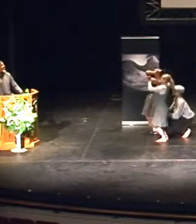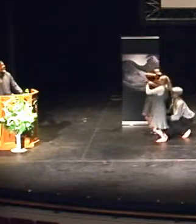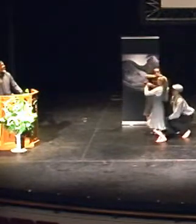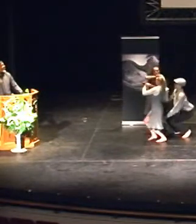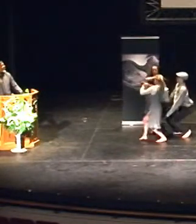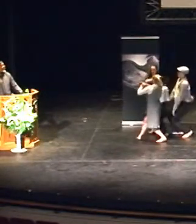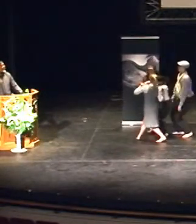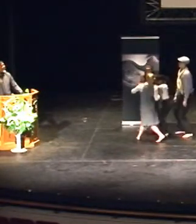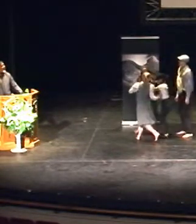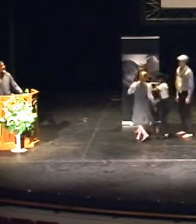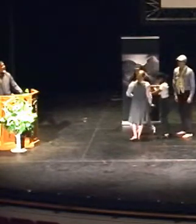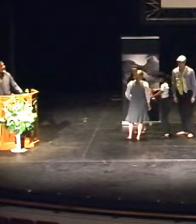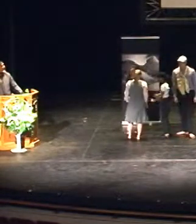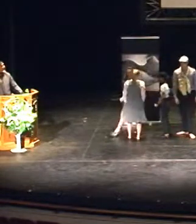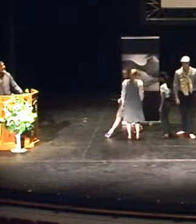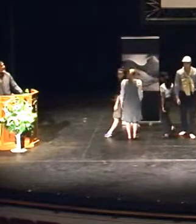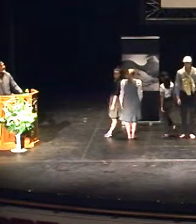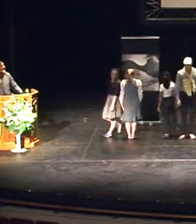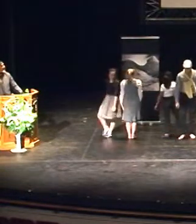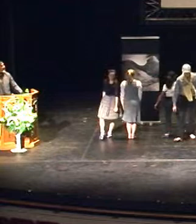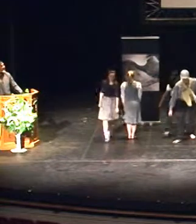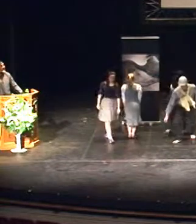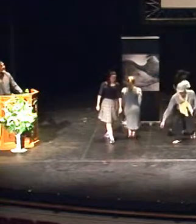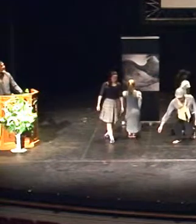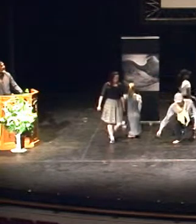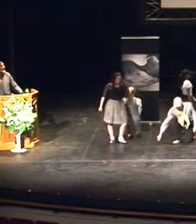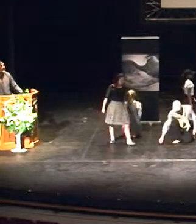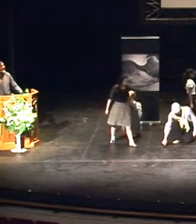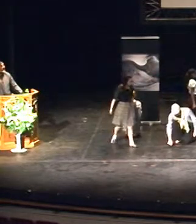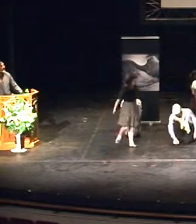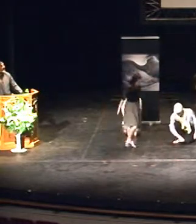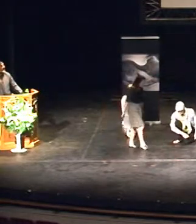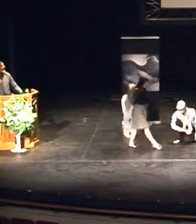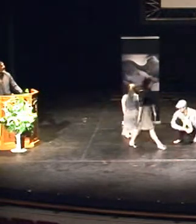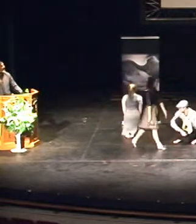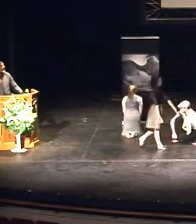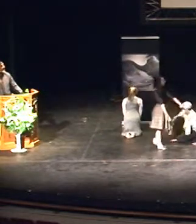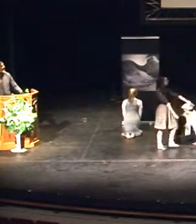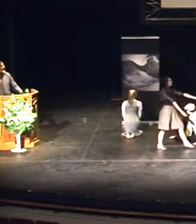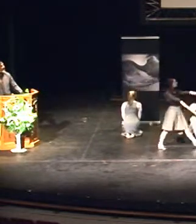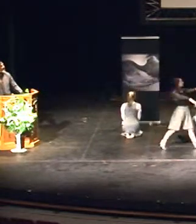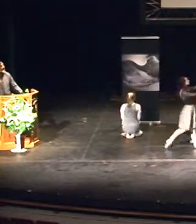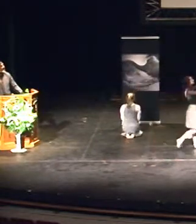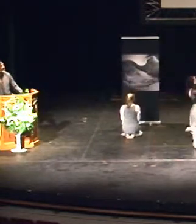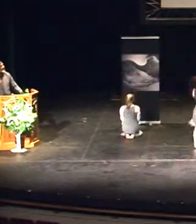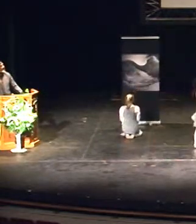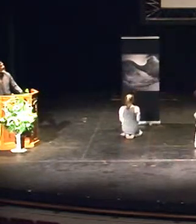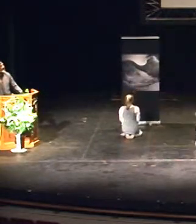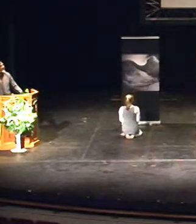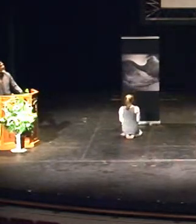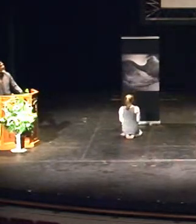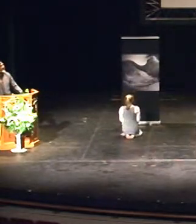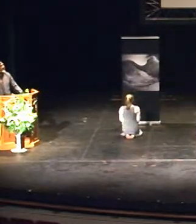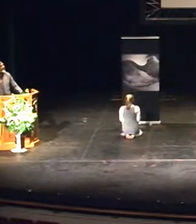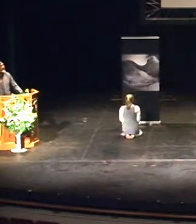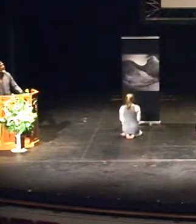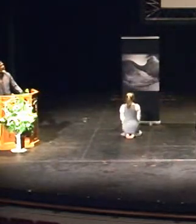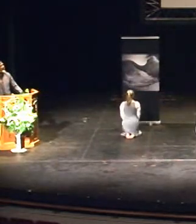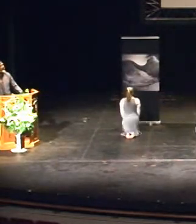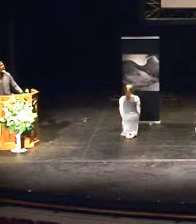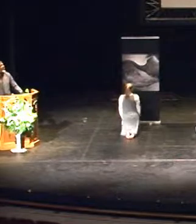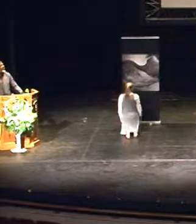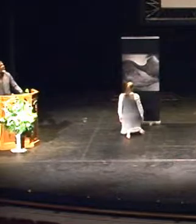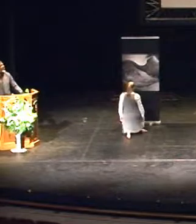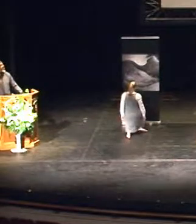aroused the conscience of this nation and brought into being the Civil Rights Bill. If I had sneezed, I wouldn't have